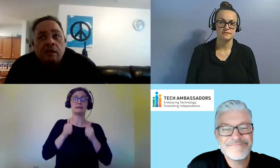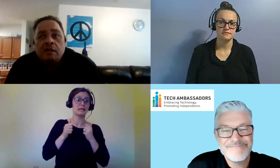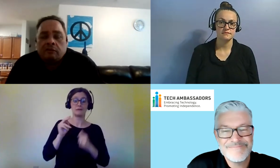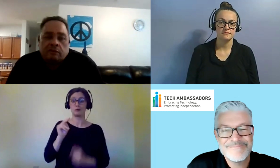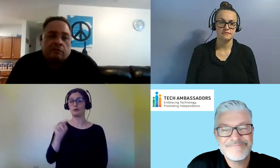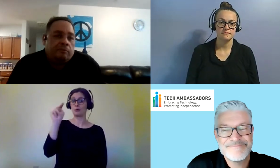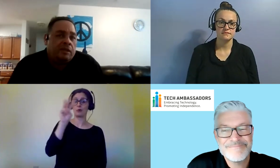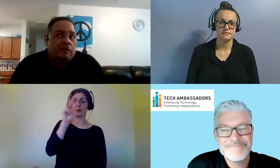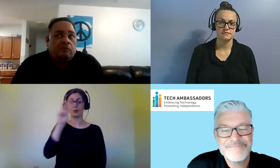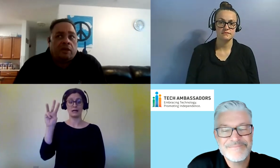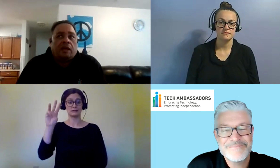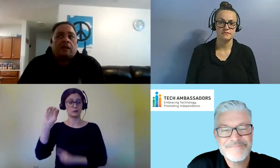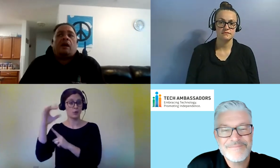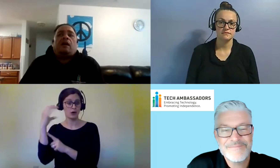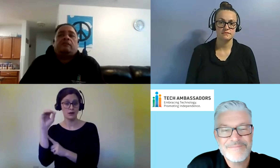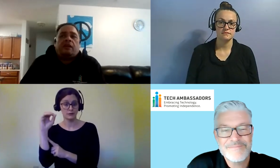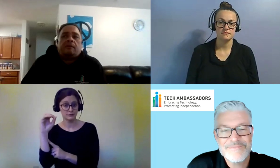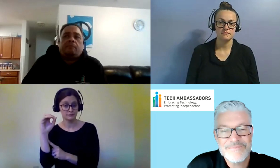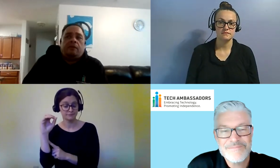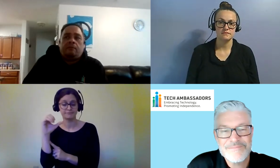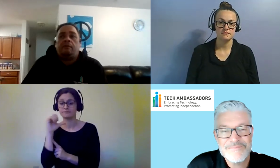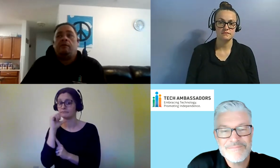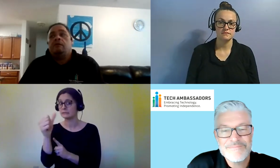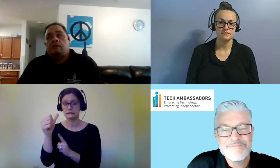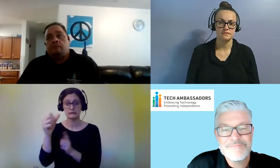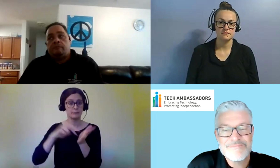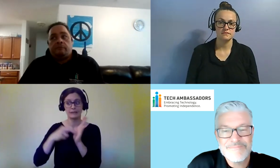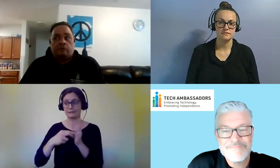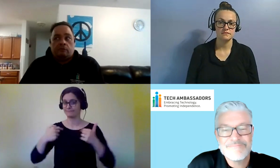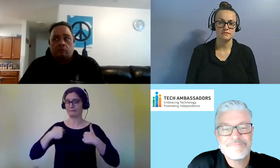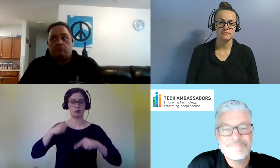Ohio doesn't mean you can't contact me.